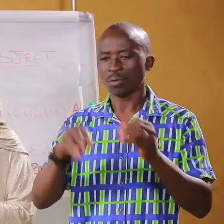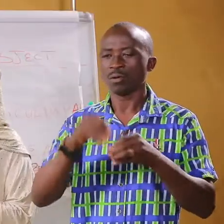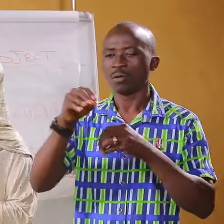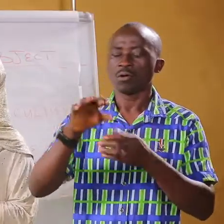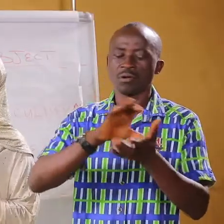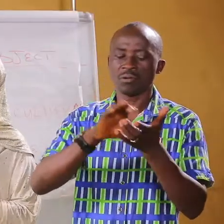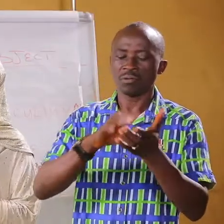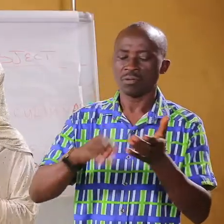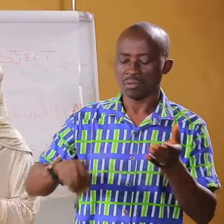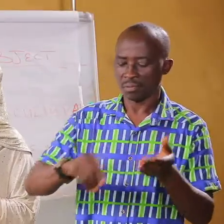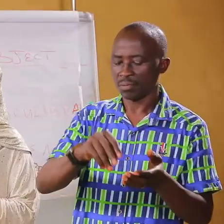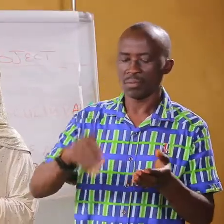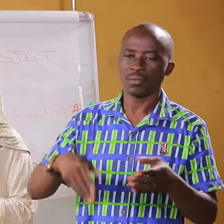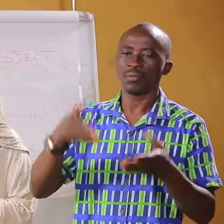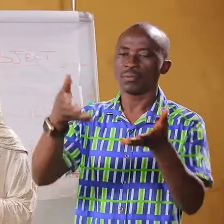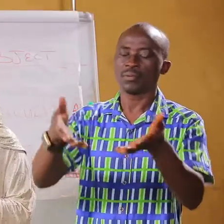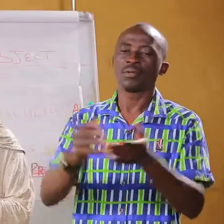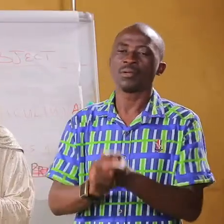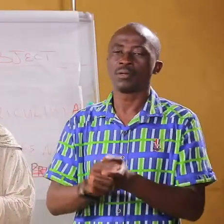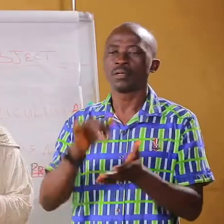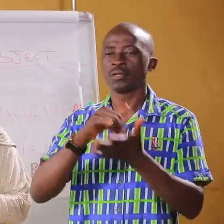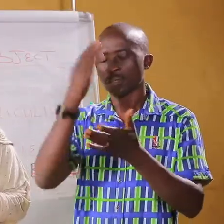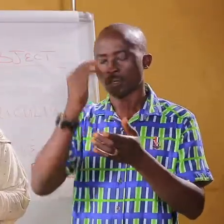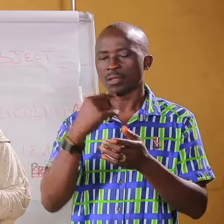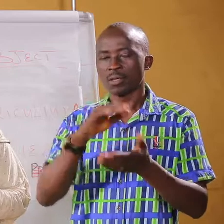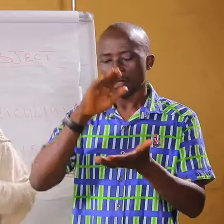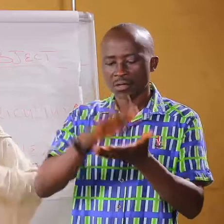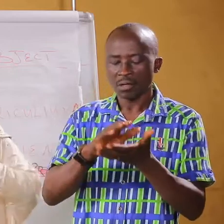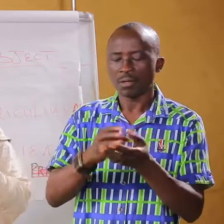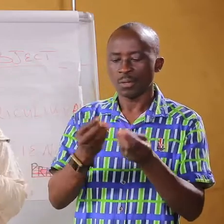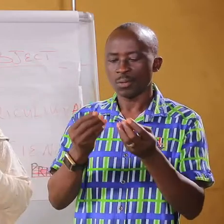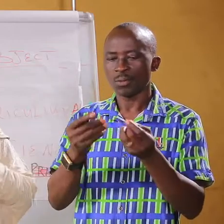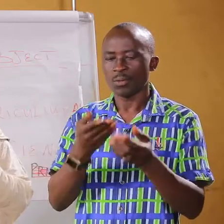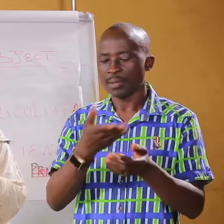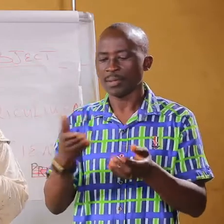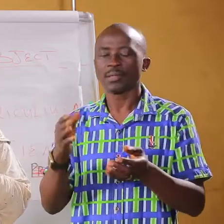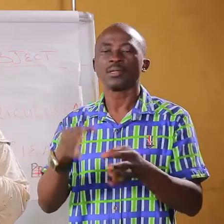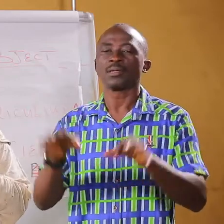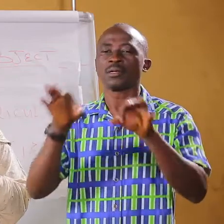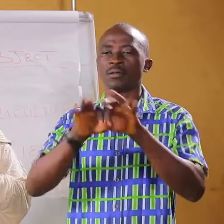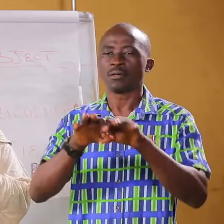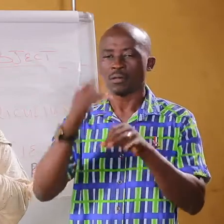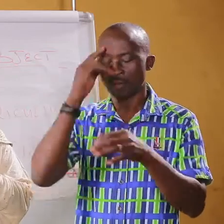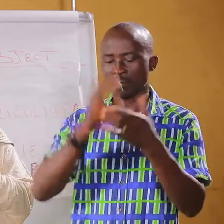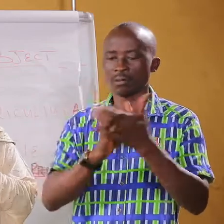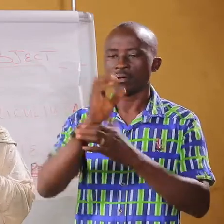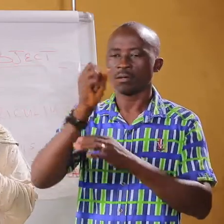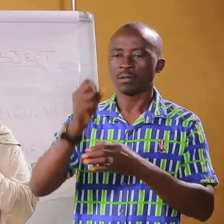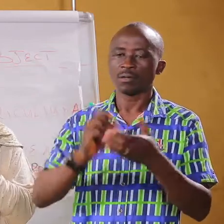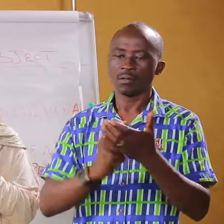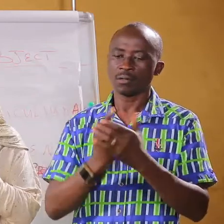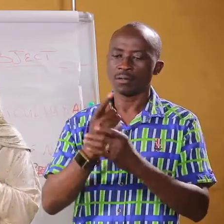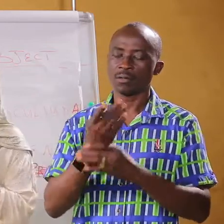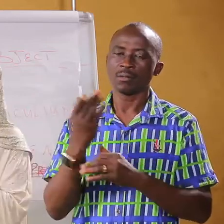fertilizer or manure. So that is why we say it depletes soil nutrients. That is, it will exhaust all the nutrients that are in